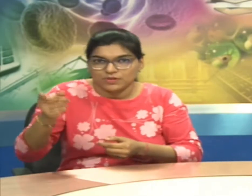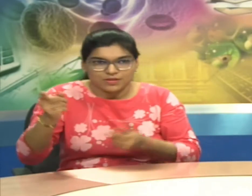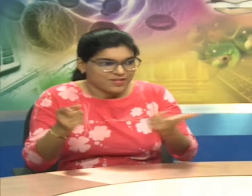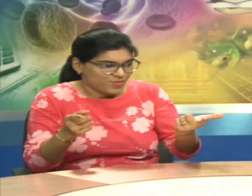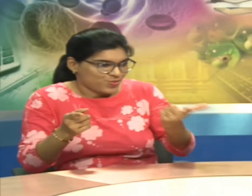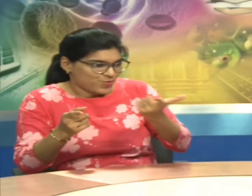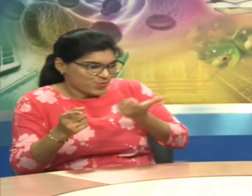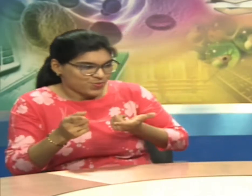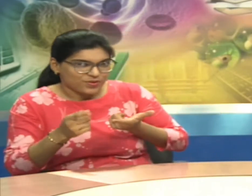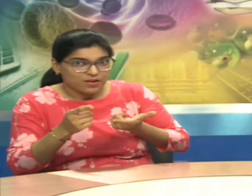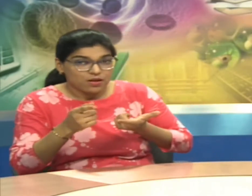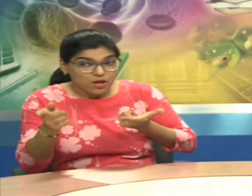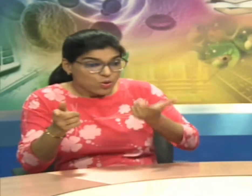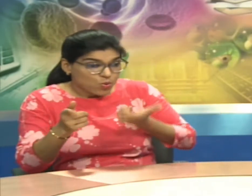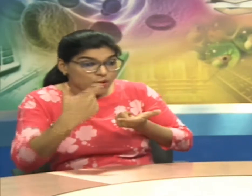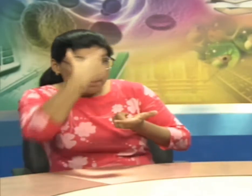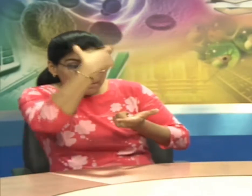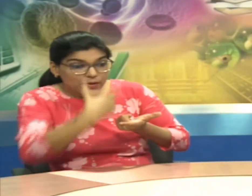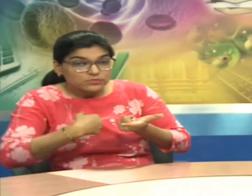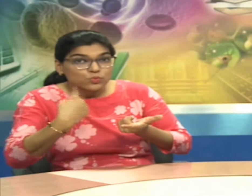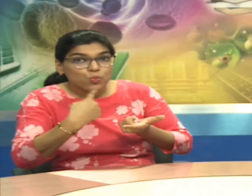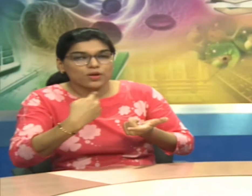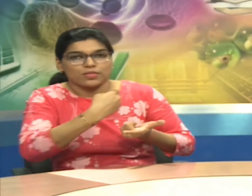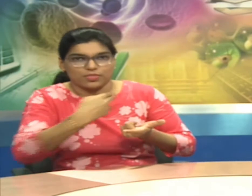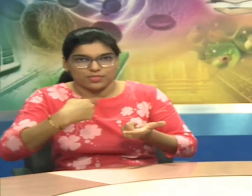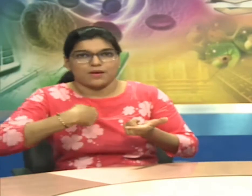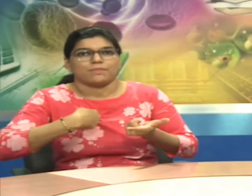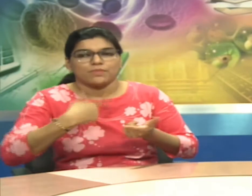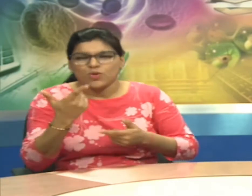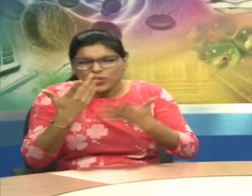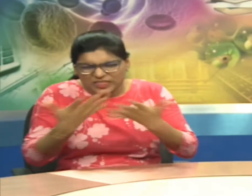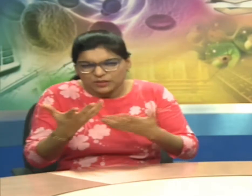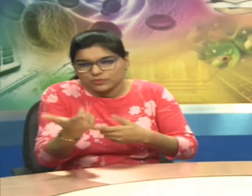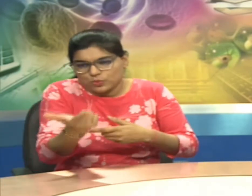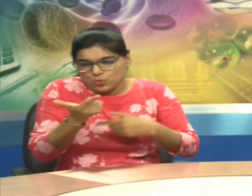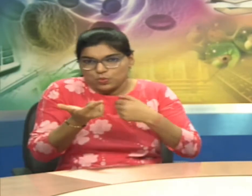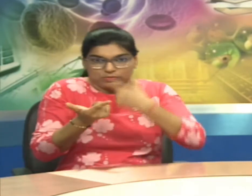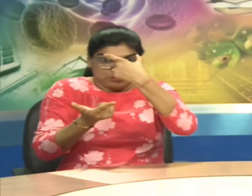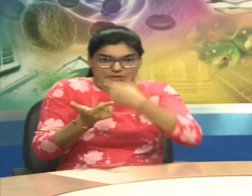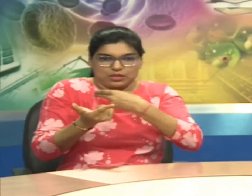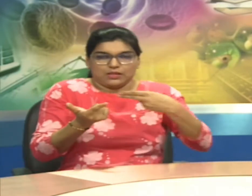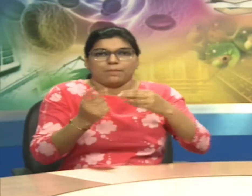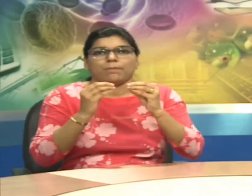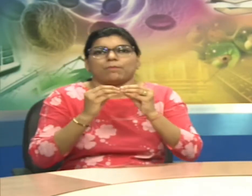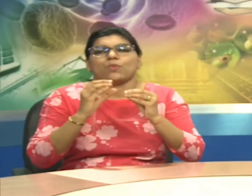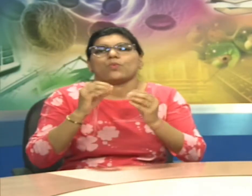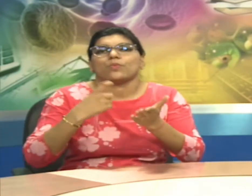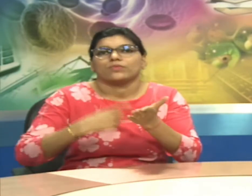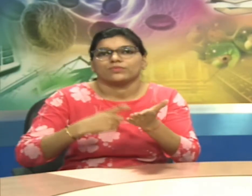if I am the one who require loans, so I am the borrower, or the person who require